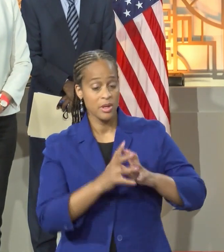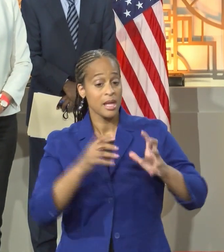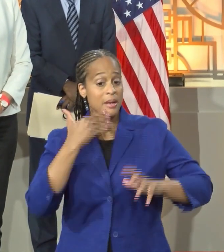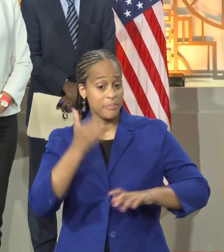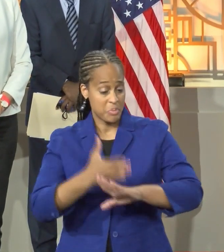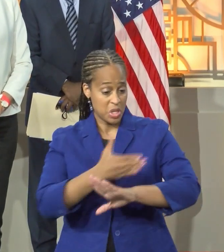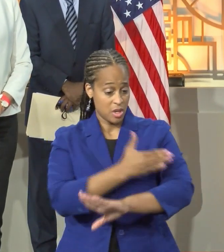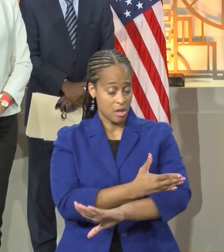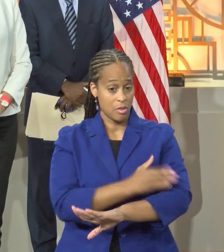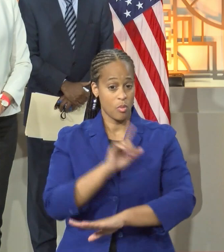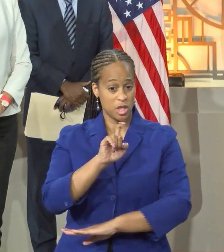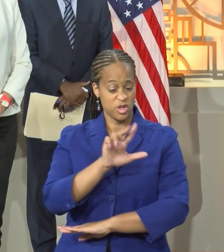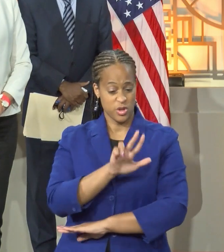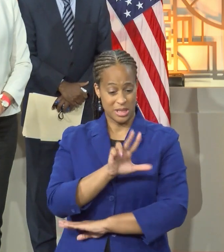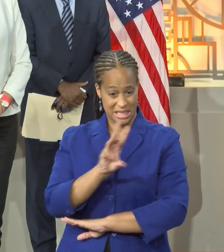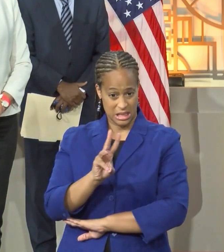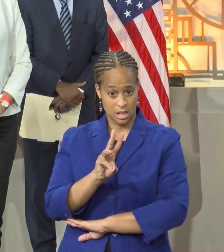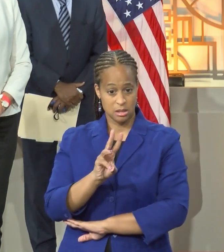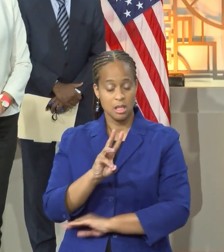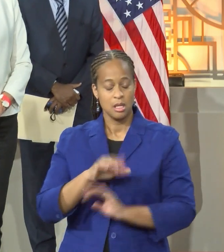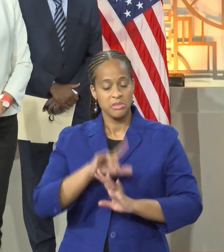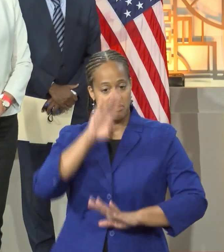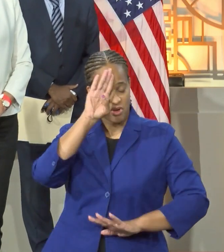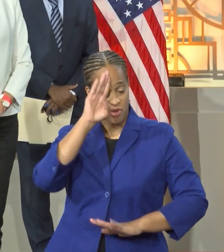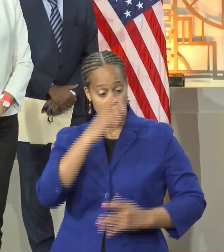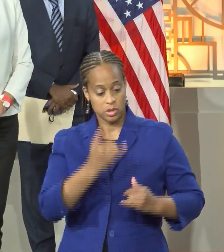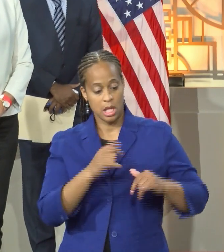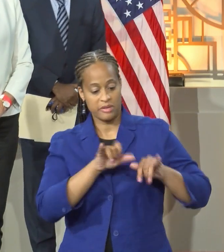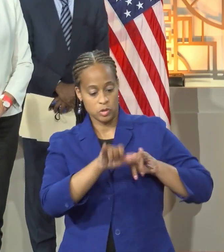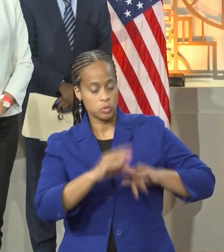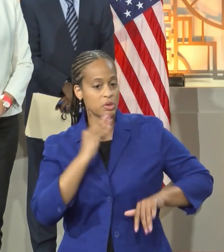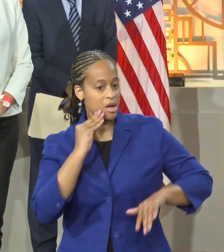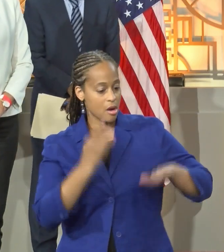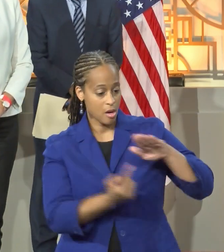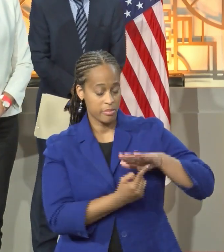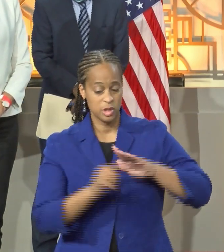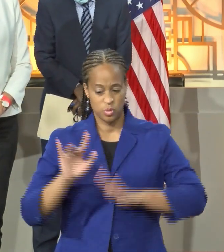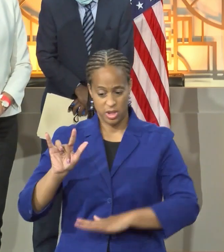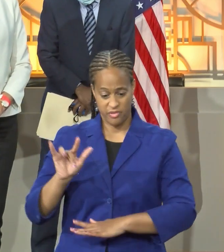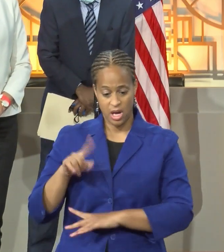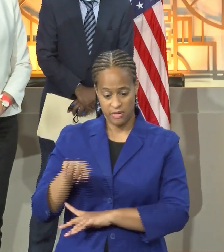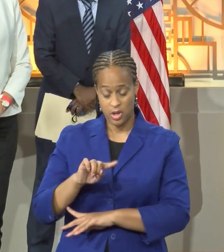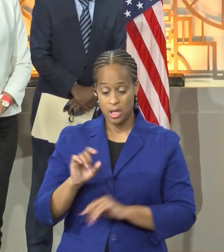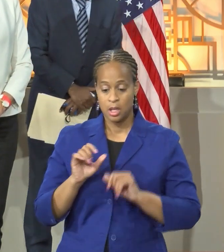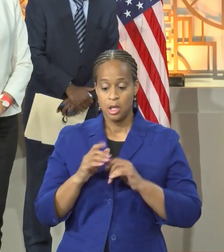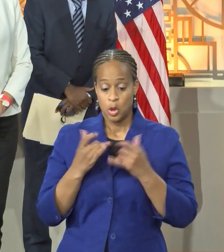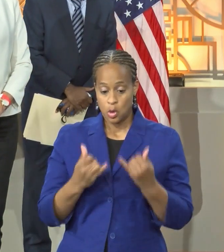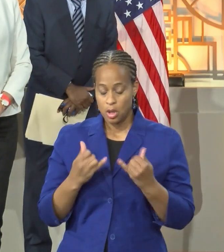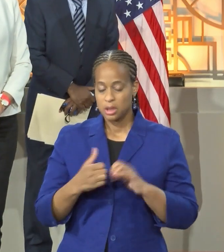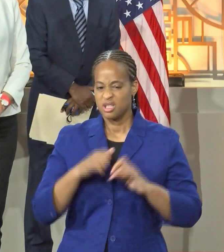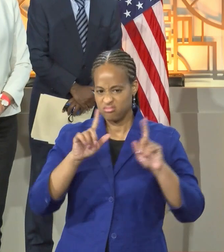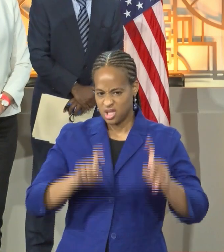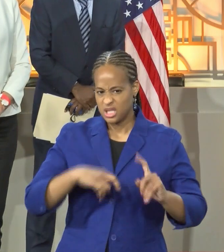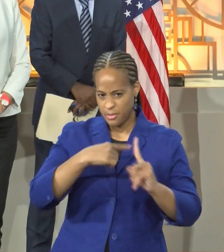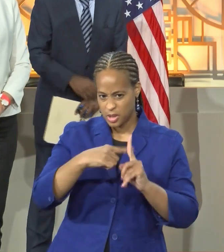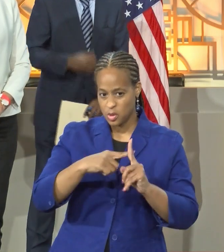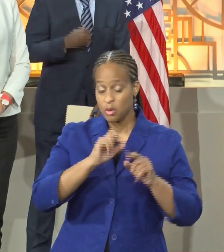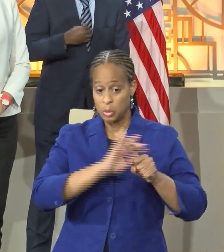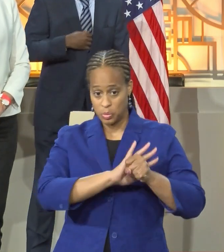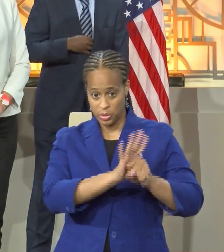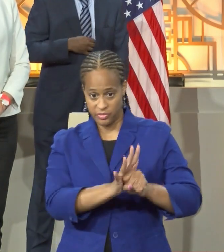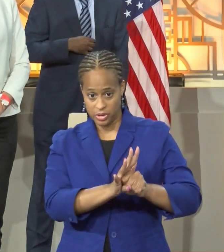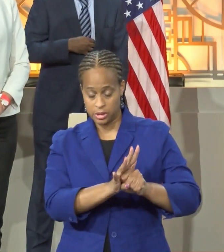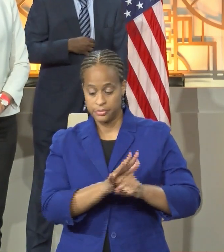at 136 firefighters in quarantine. We have 29 firefighters that are currently positive with